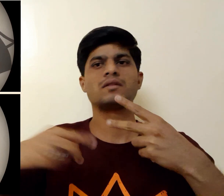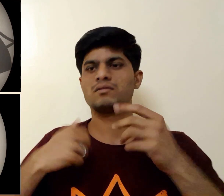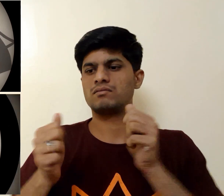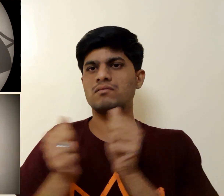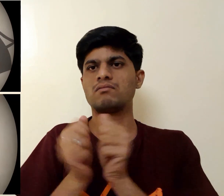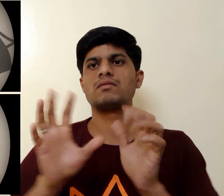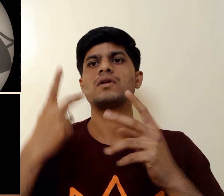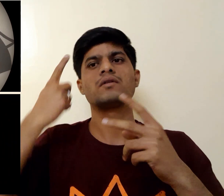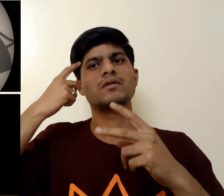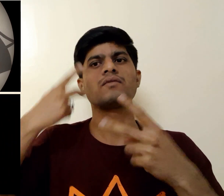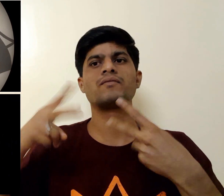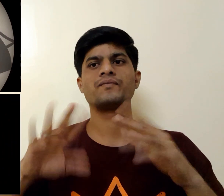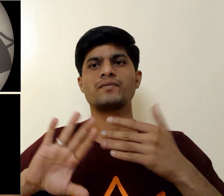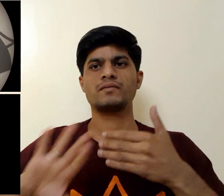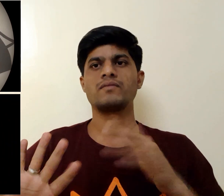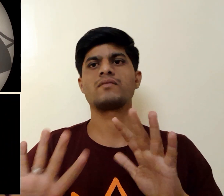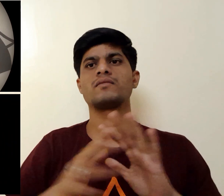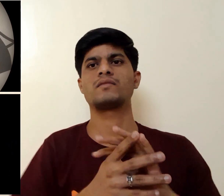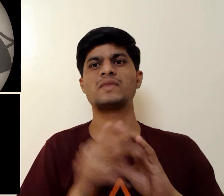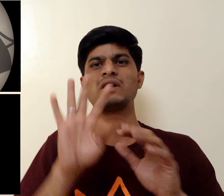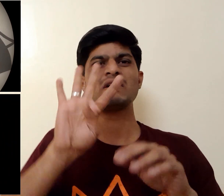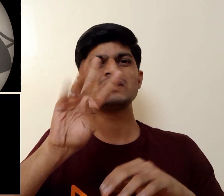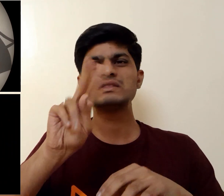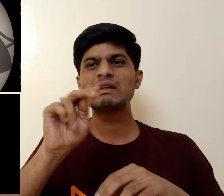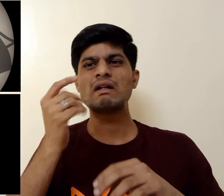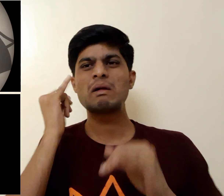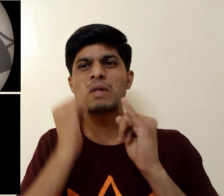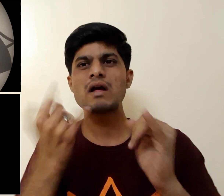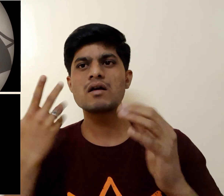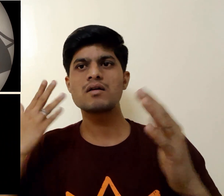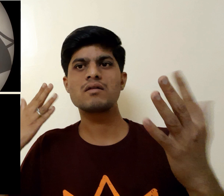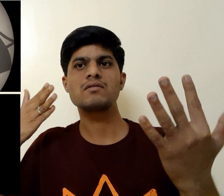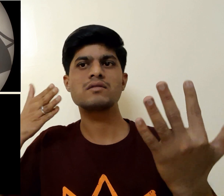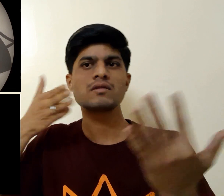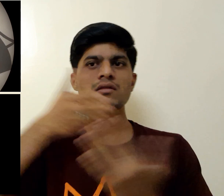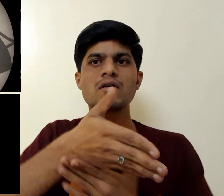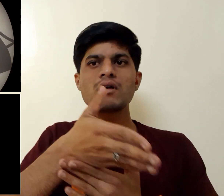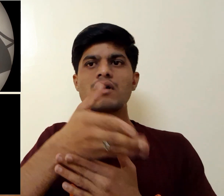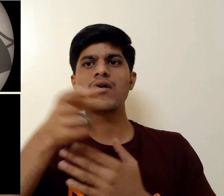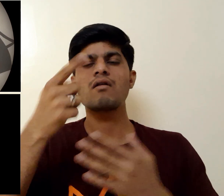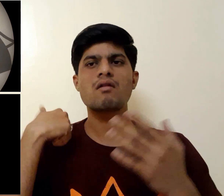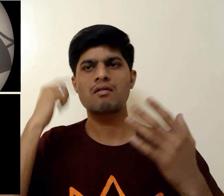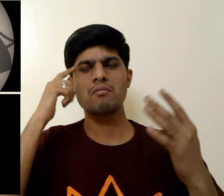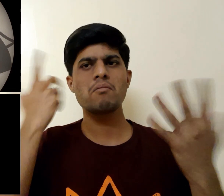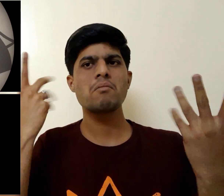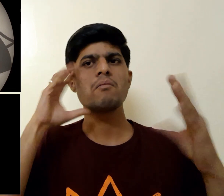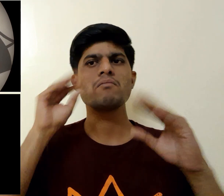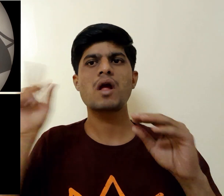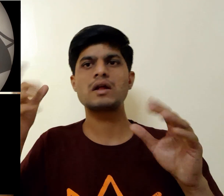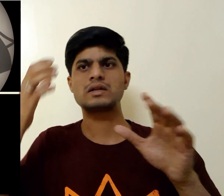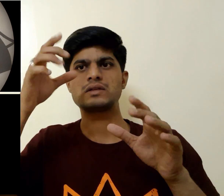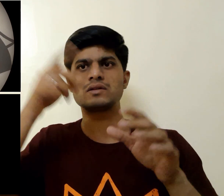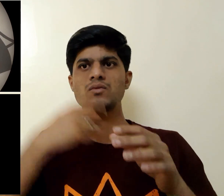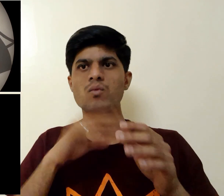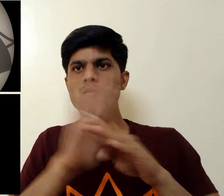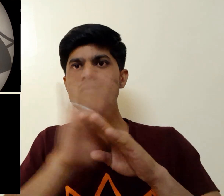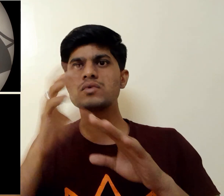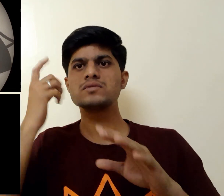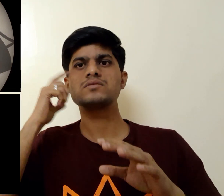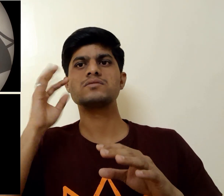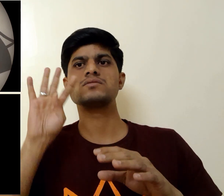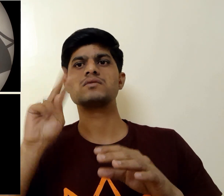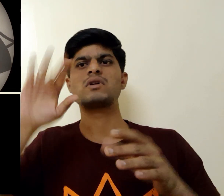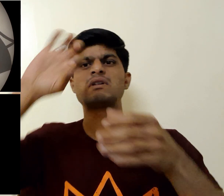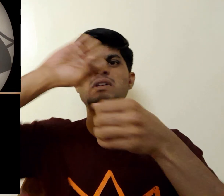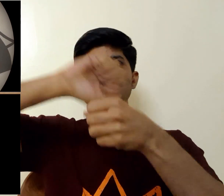live. When drugs or alcohol are used, they activate the same dopamine process in the survival center. And